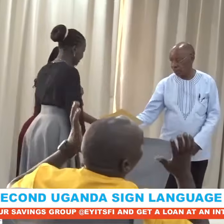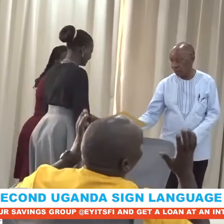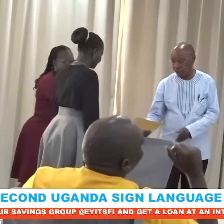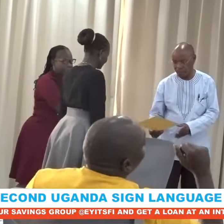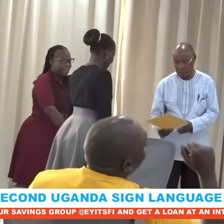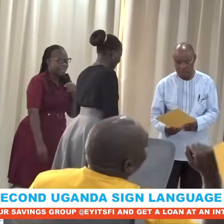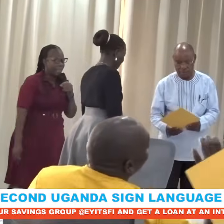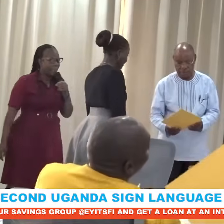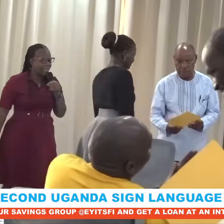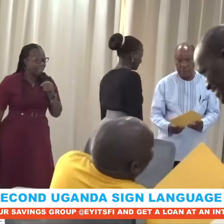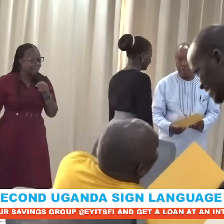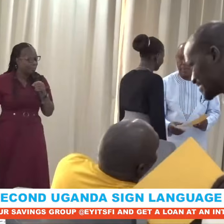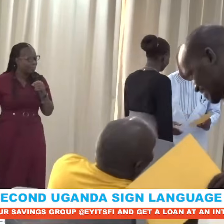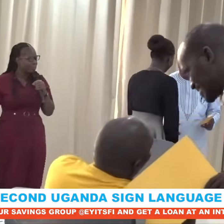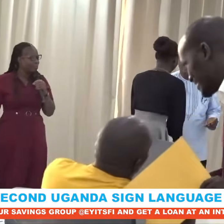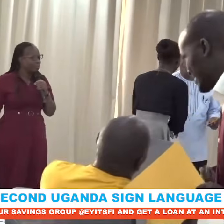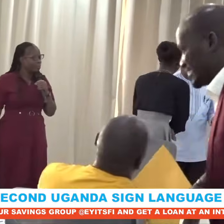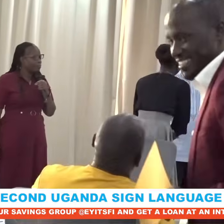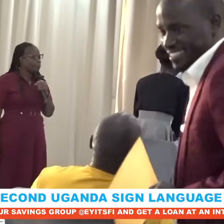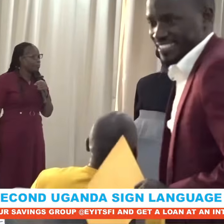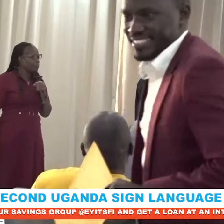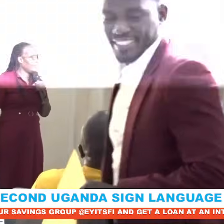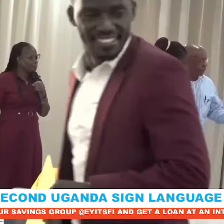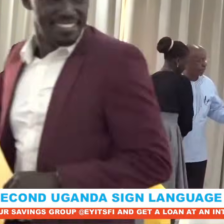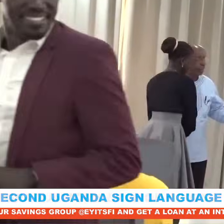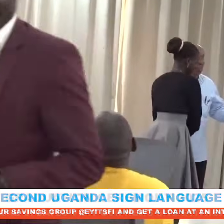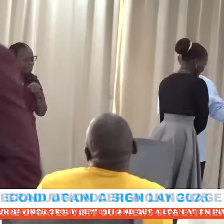Yes, that's Emily.